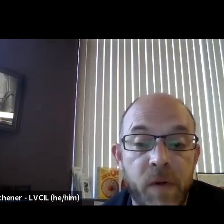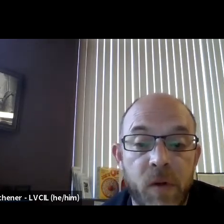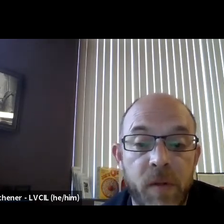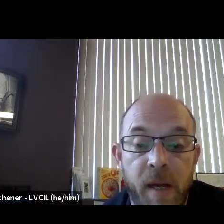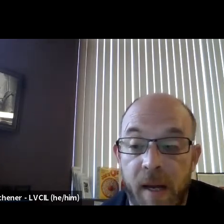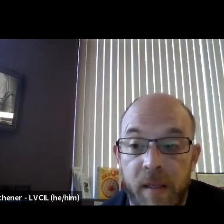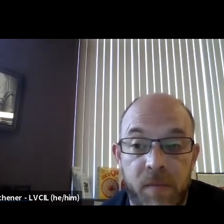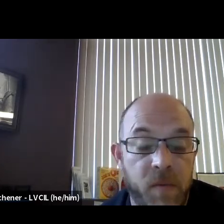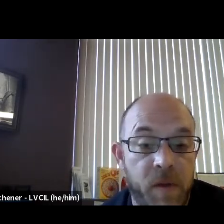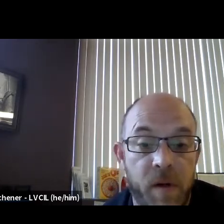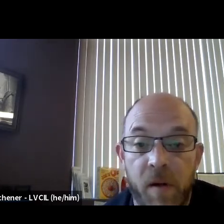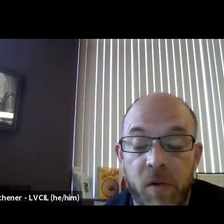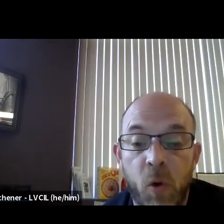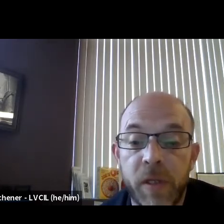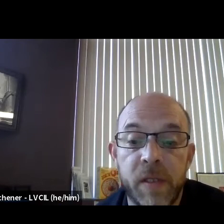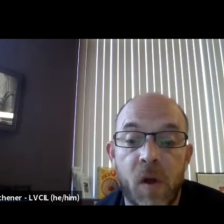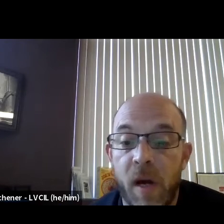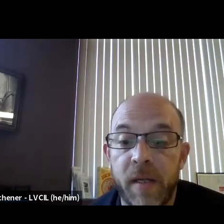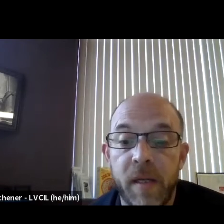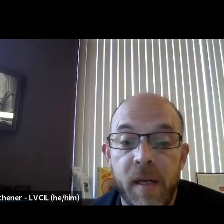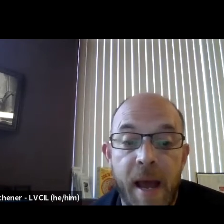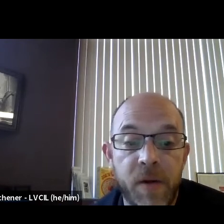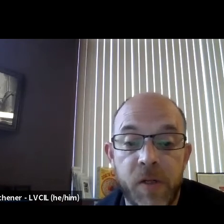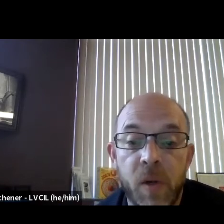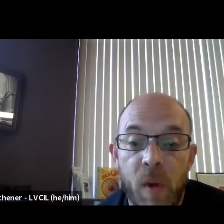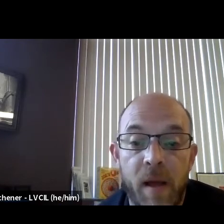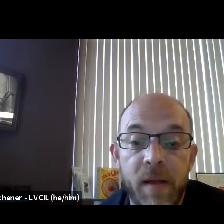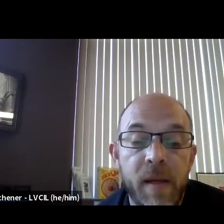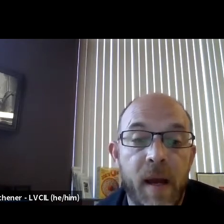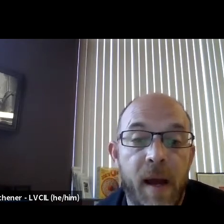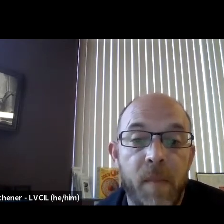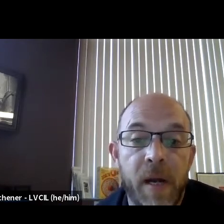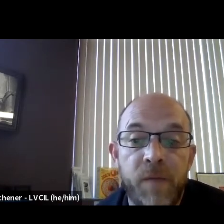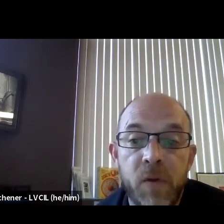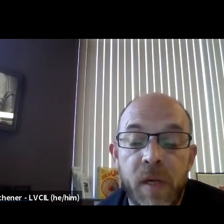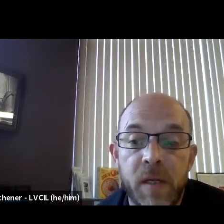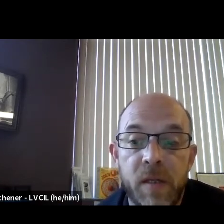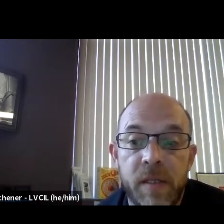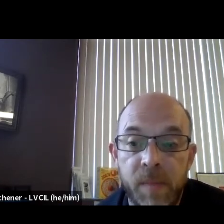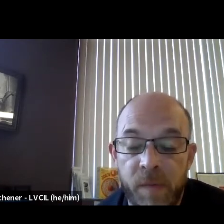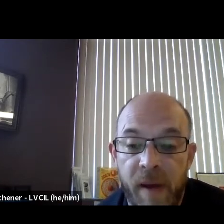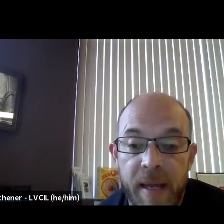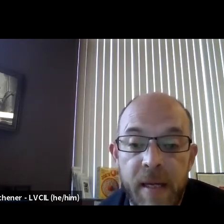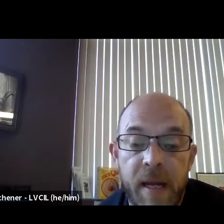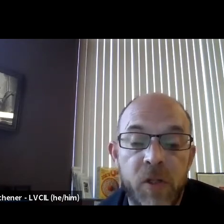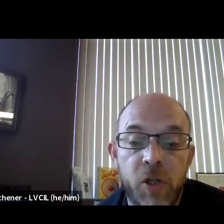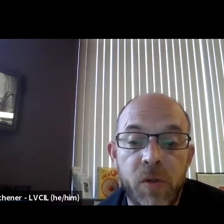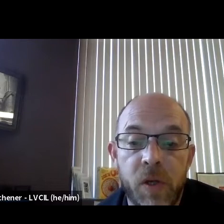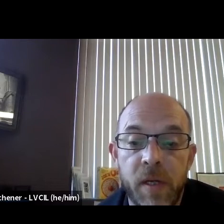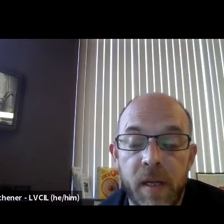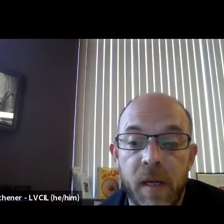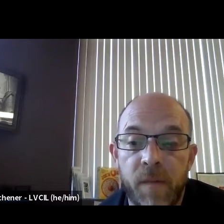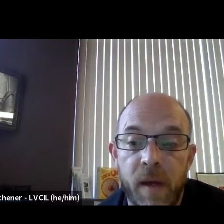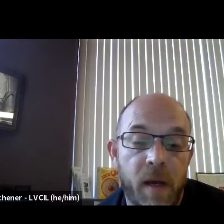very difficult. There are courses on how to do it well, but if you can simplify it and